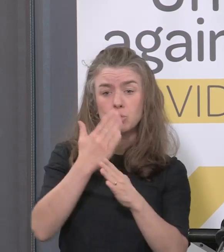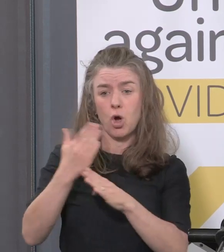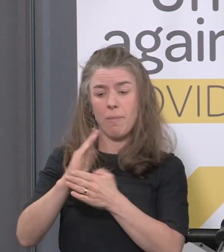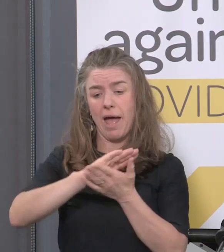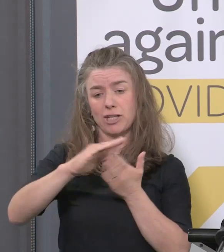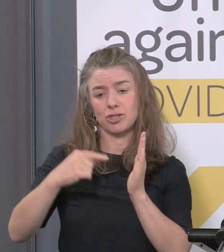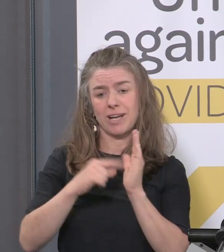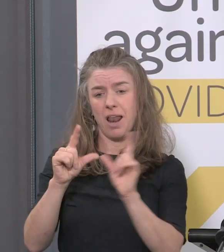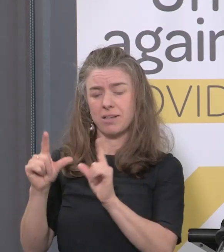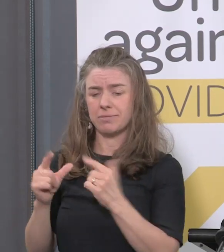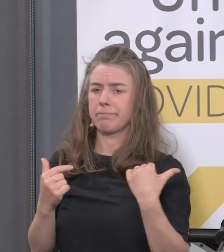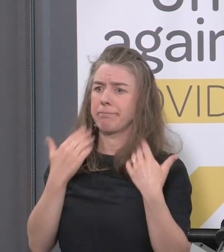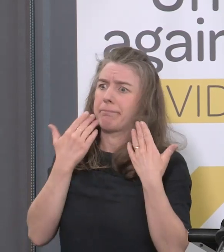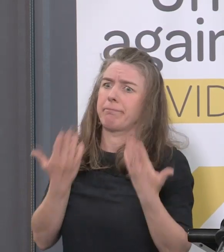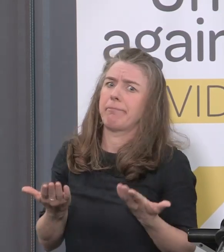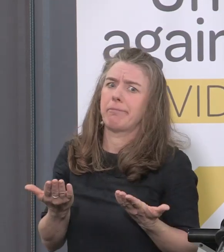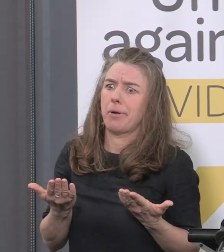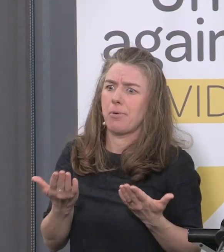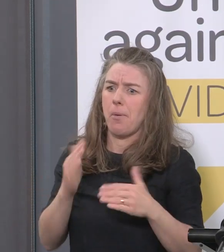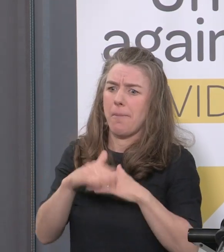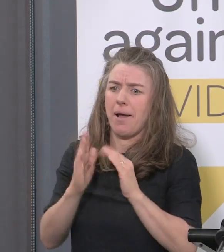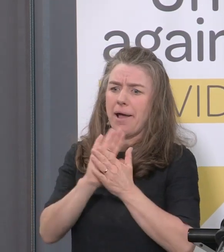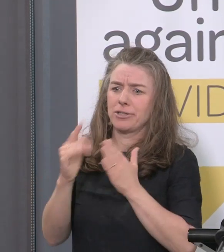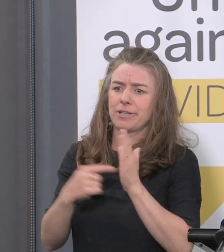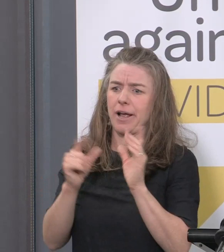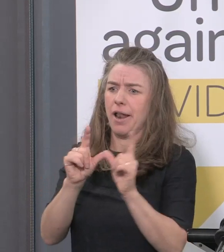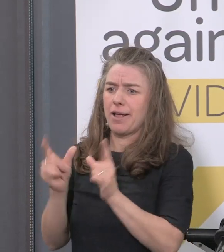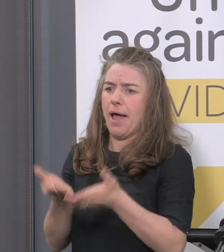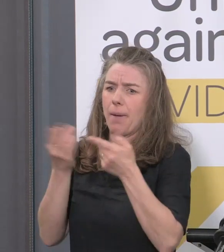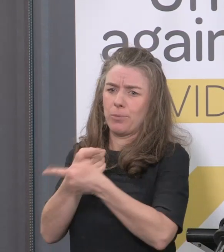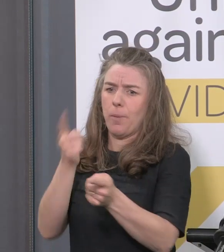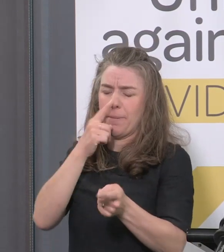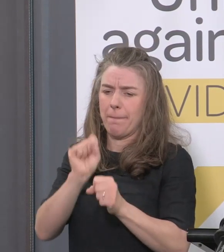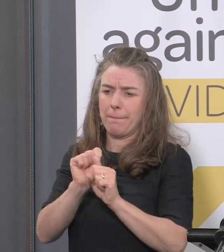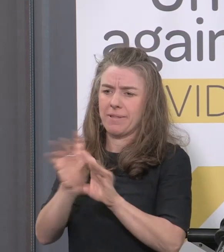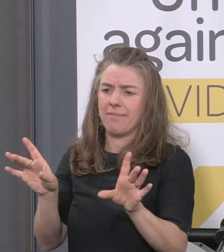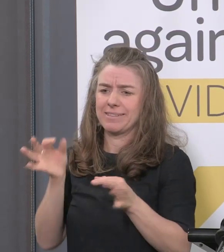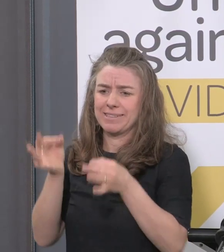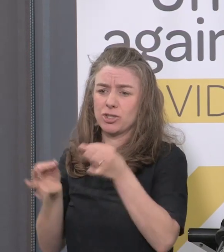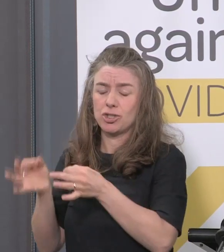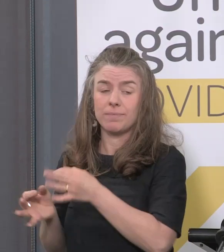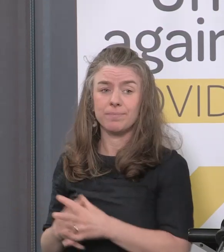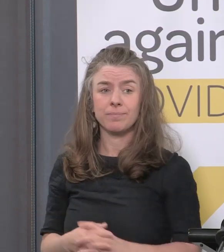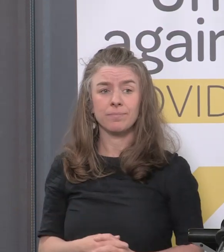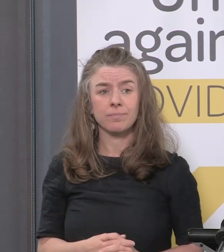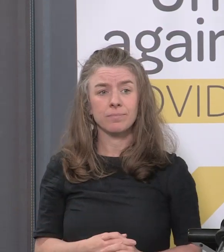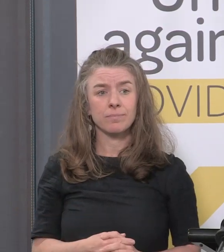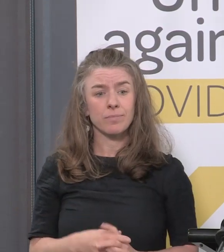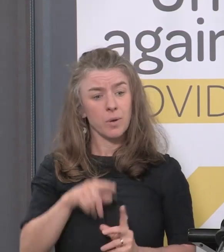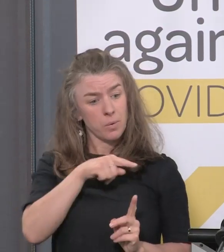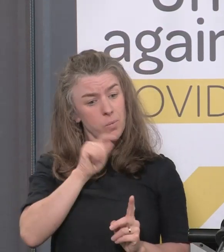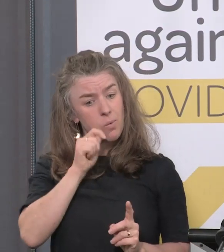it's up to them. I really don't know about truck driving licensing, so I couldn't comment on that one. Are we likely to start seeing sort of the one in, one